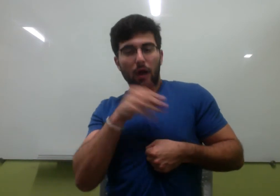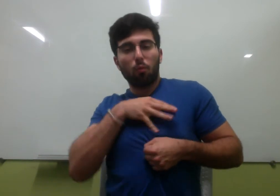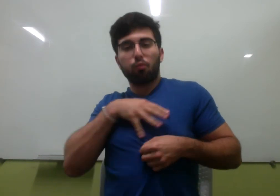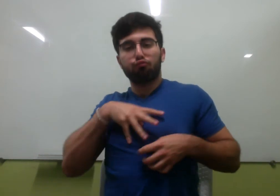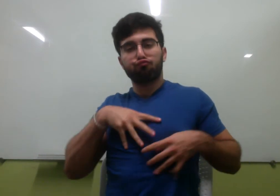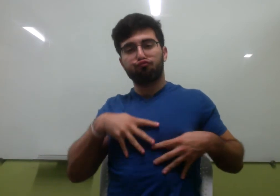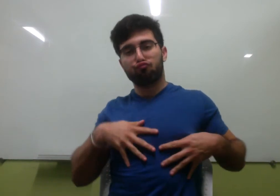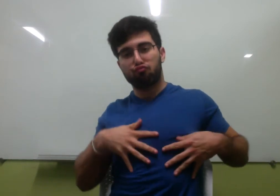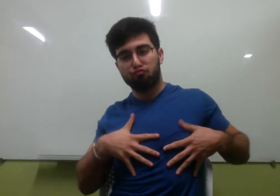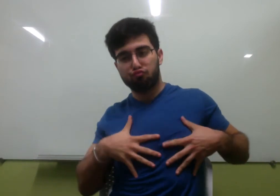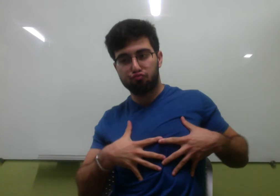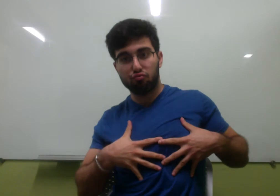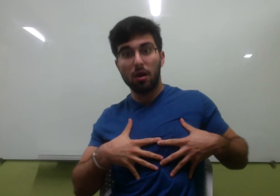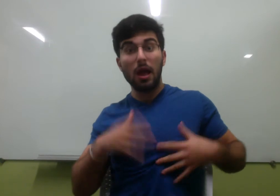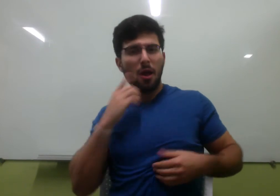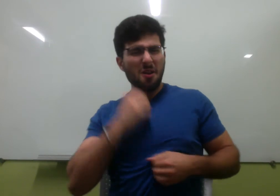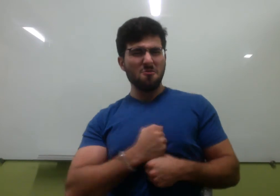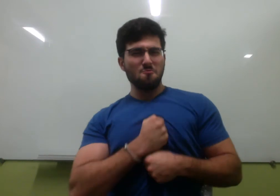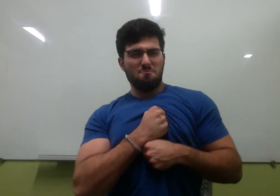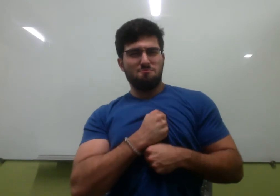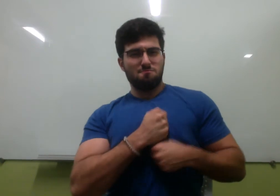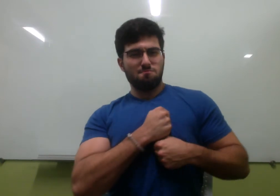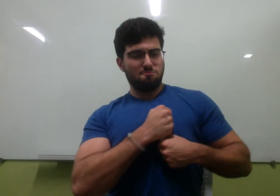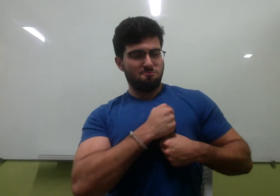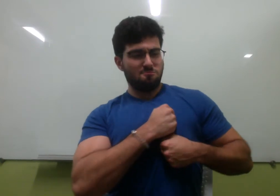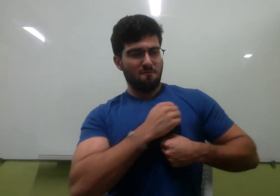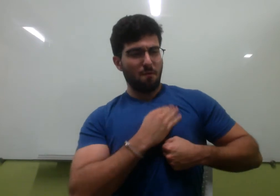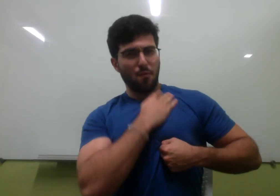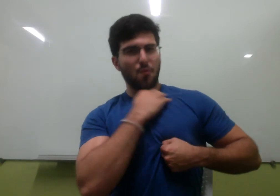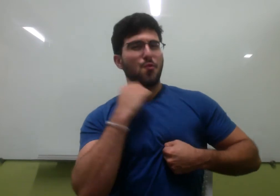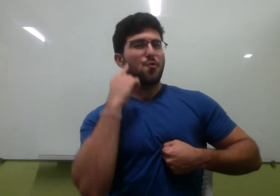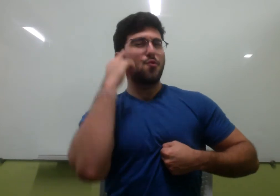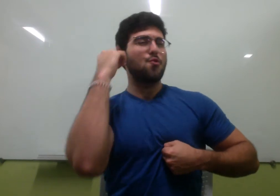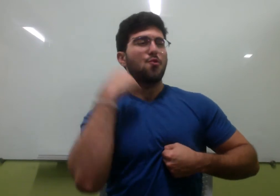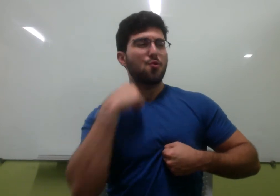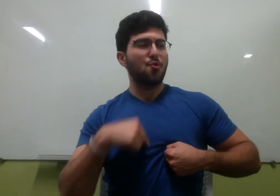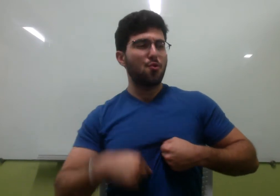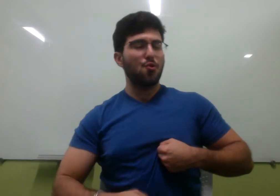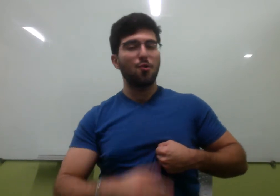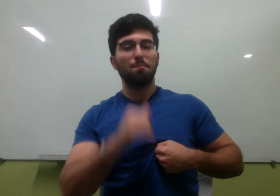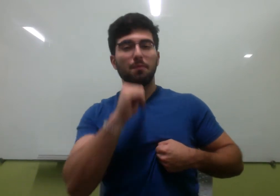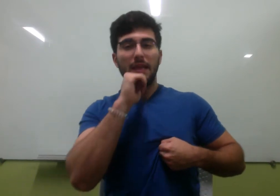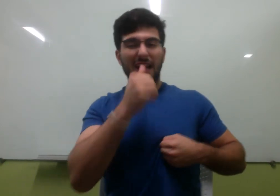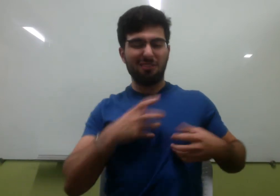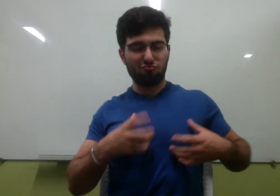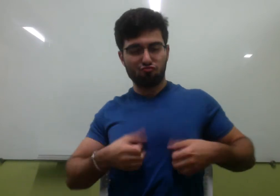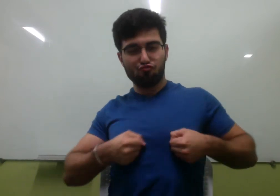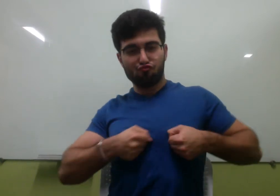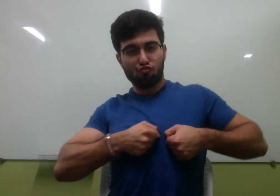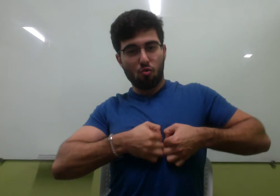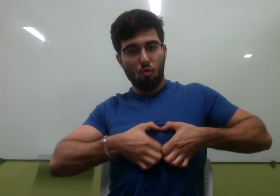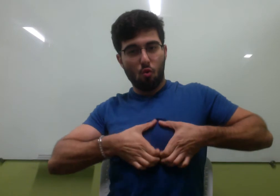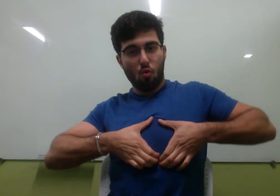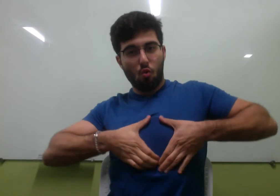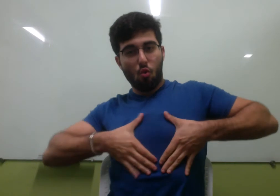Agreed. And you were talking about the coat as well. One thing I saw in research is that the